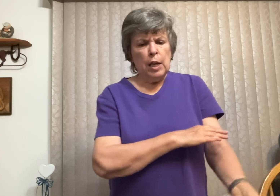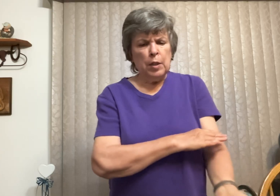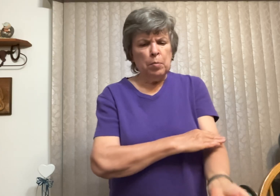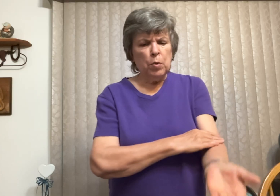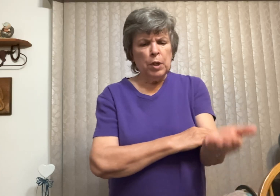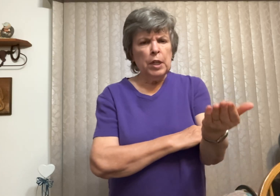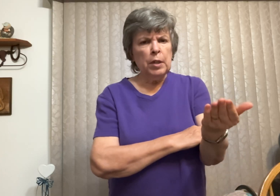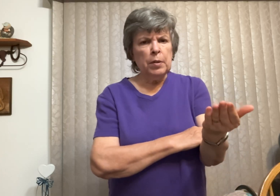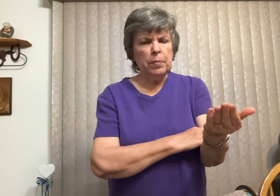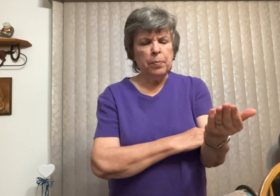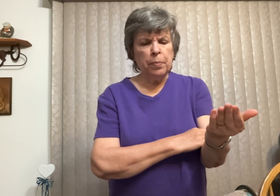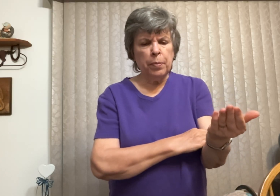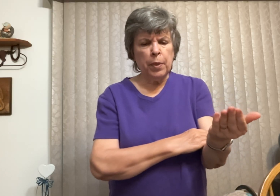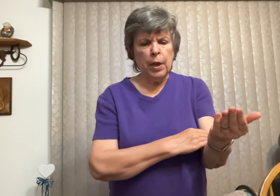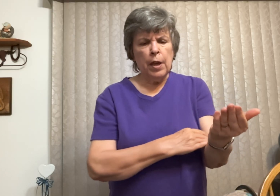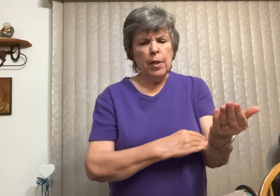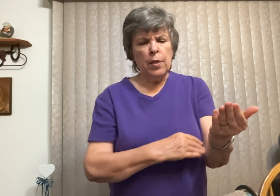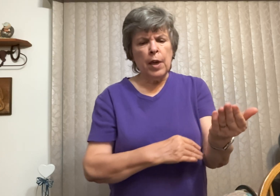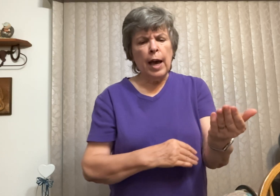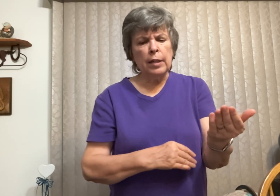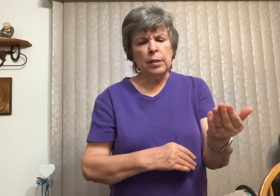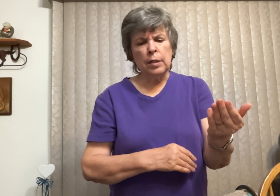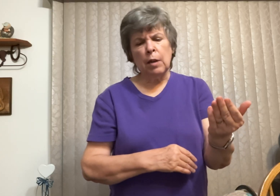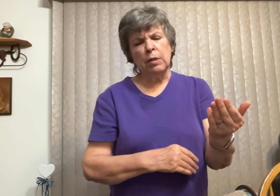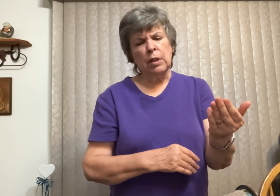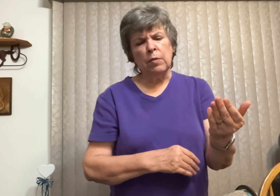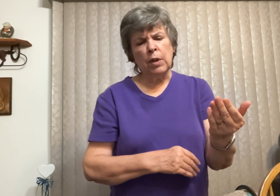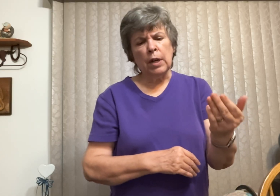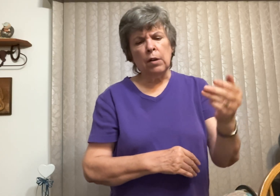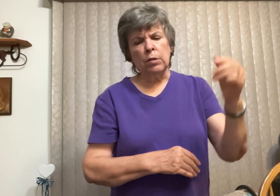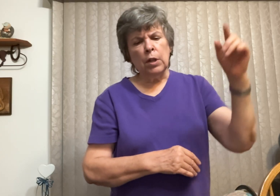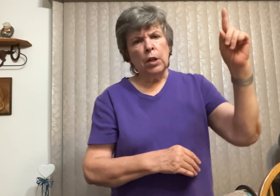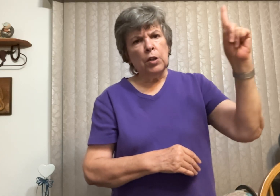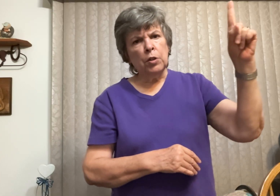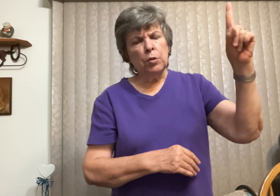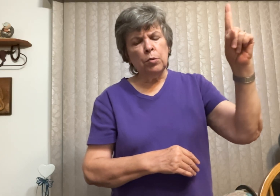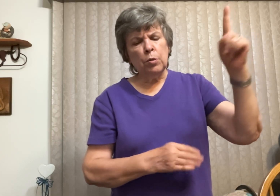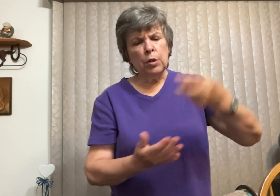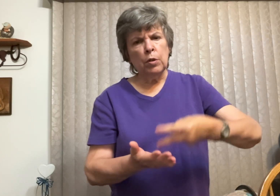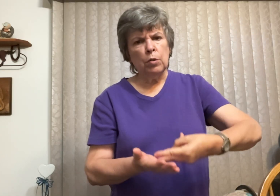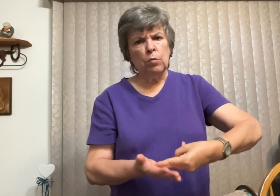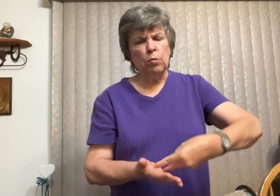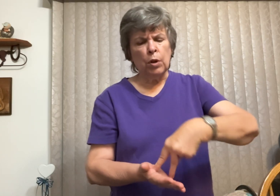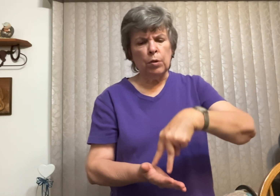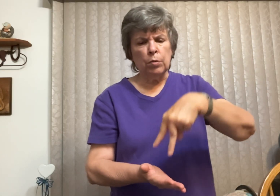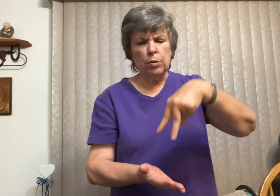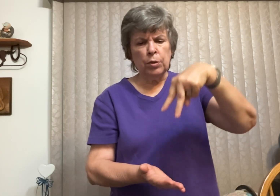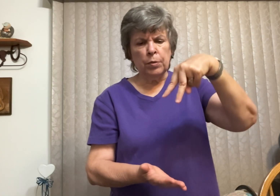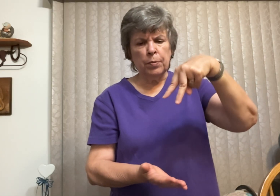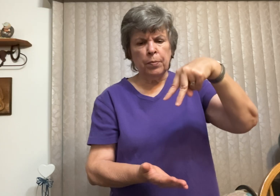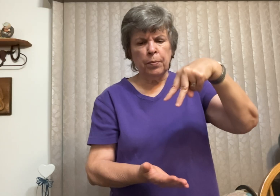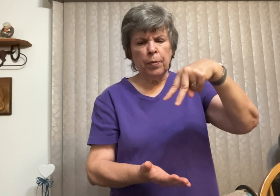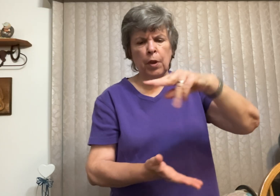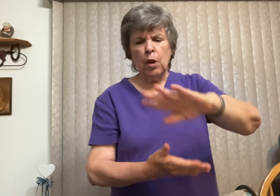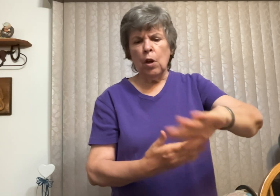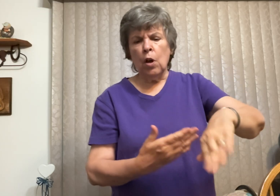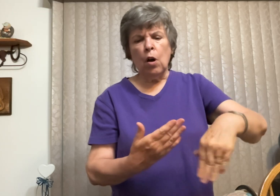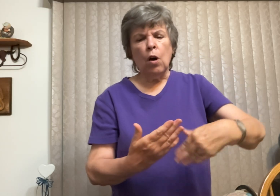the morning that, I would leave that out, you rose,